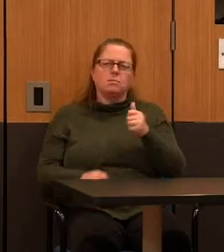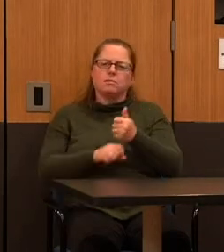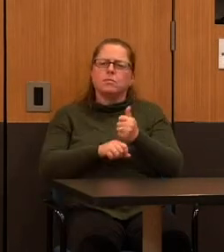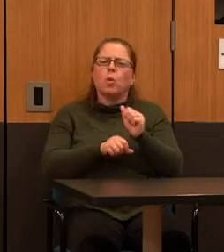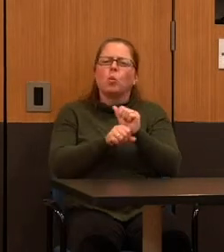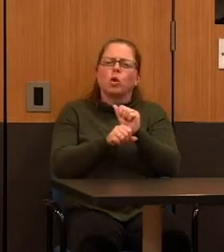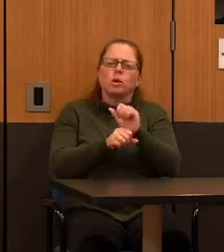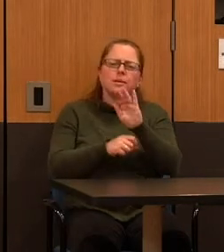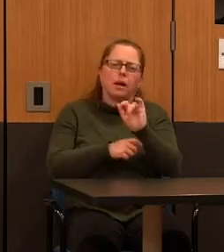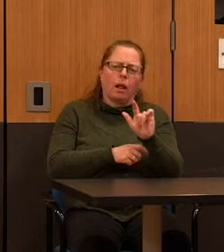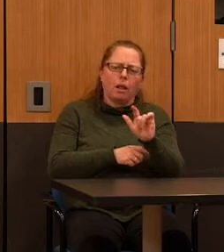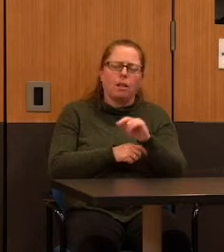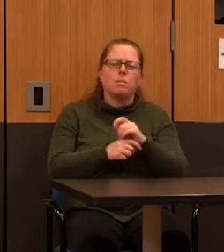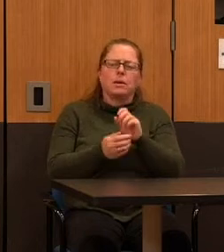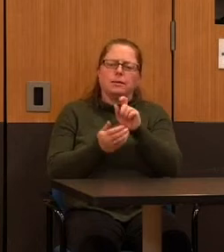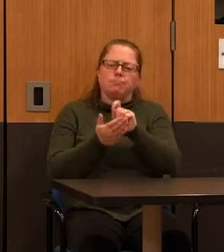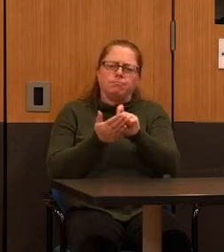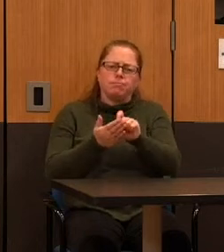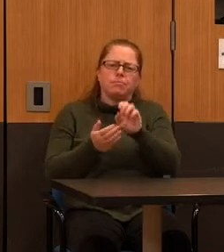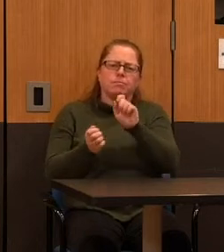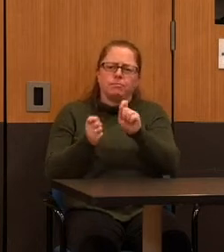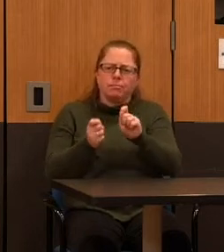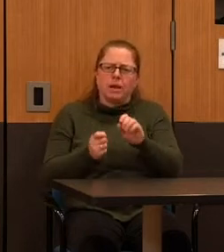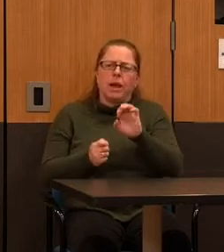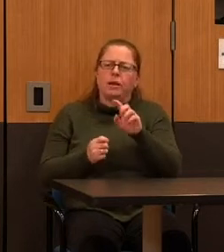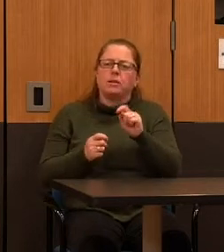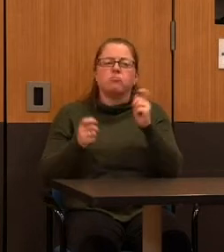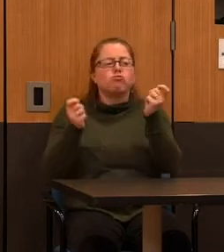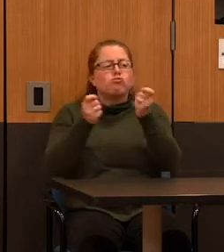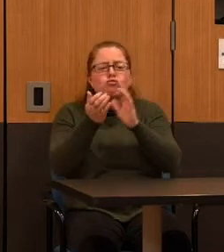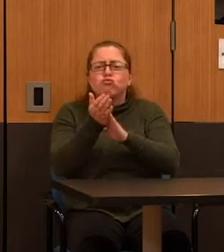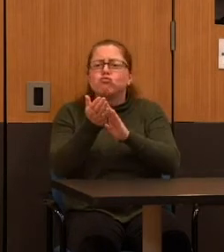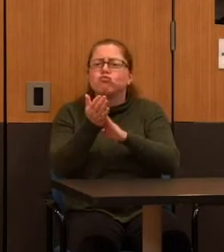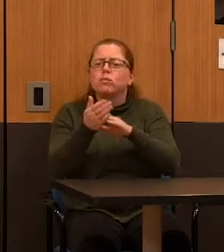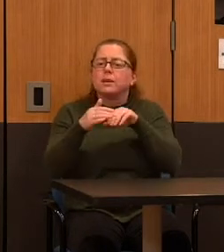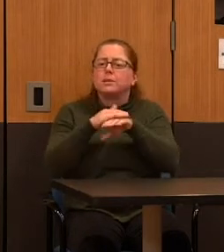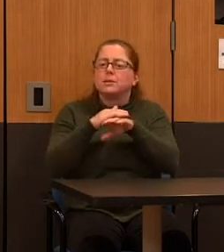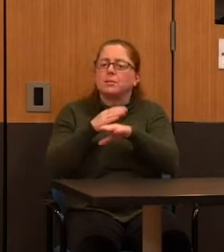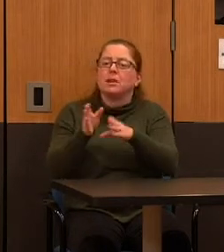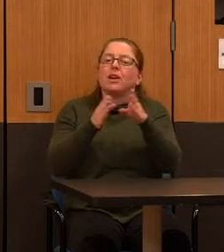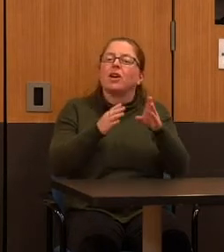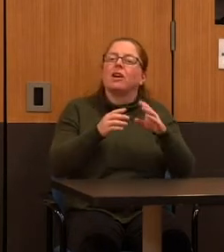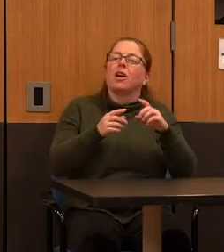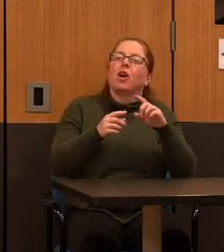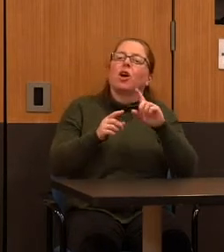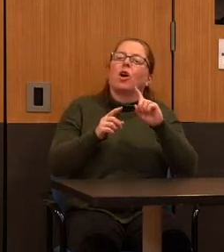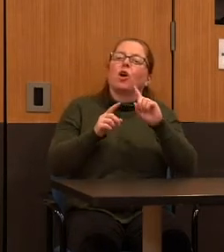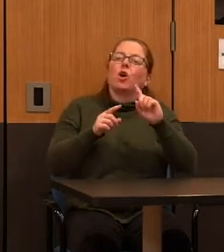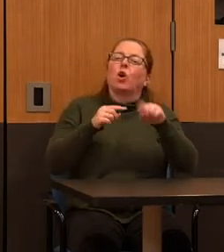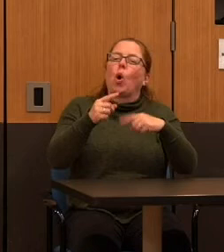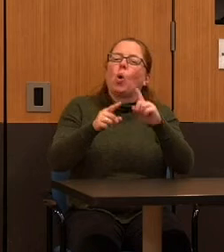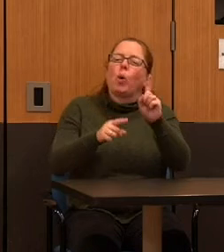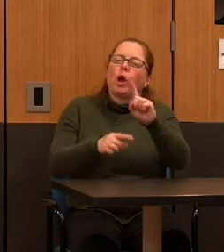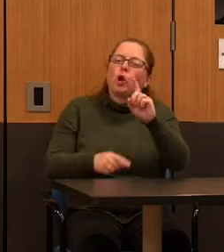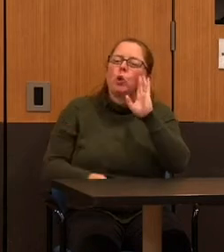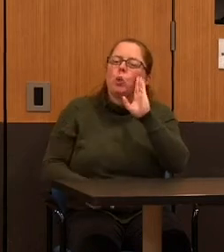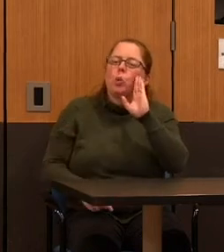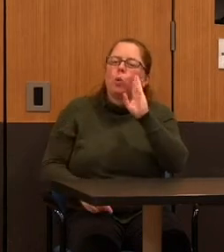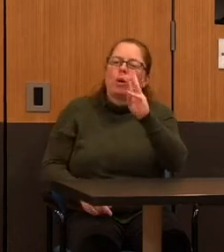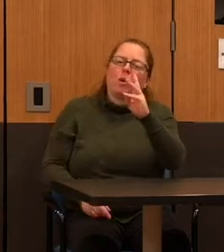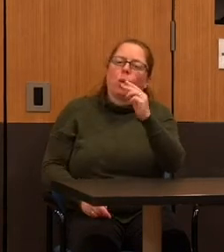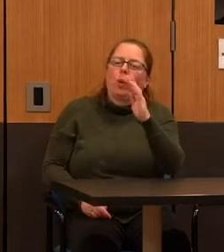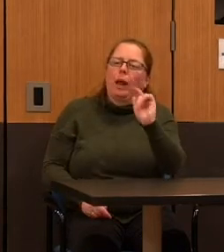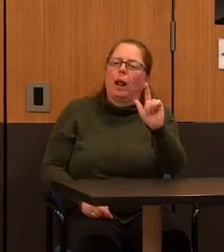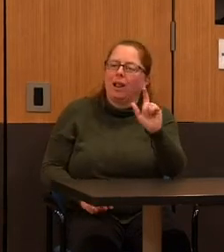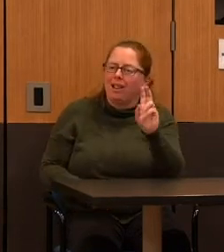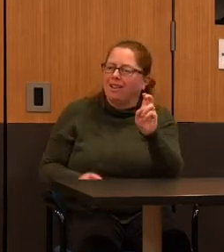the accessibility of Berkeley. On the left, Going Where You Will on Telegraph Avenue, that has a cartoon of CIL's former site,